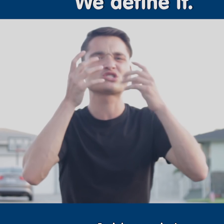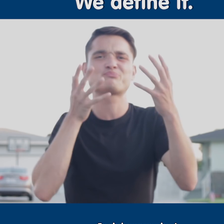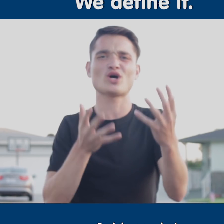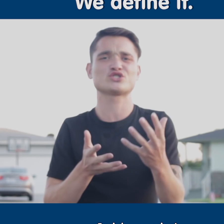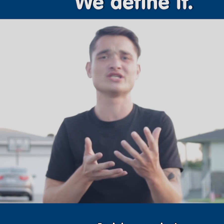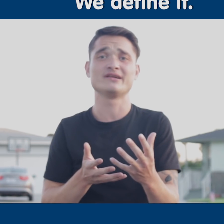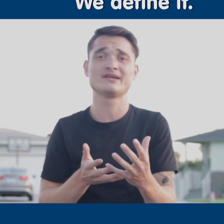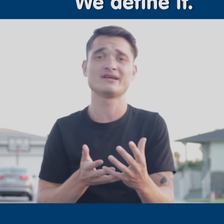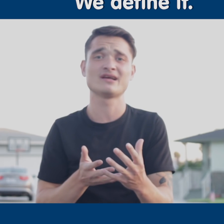expression.